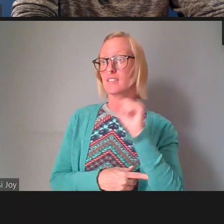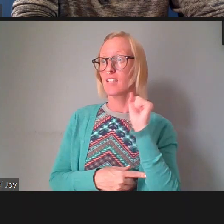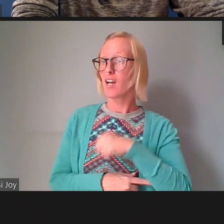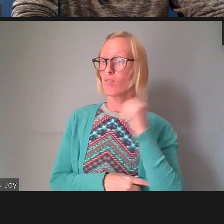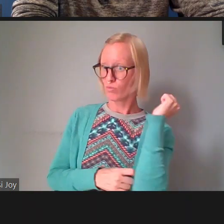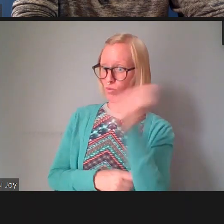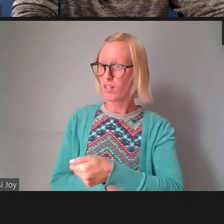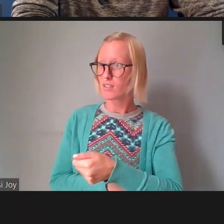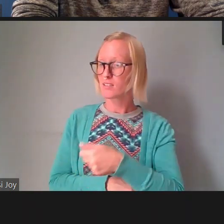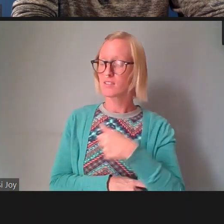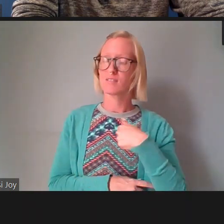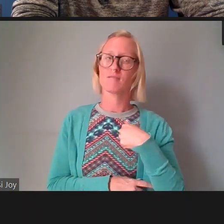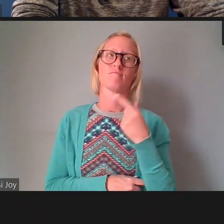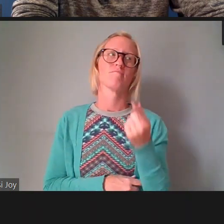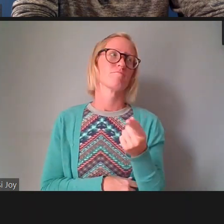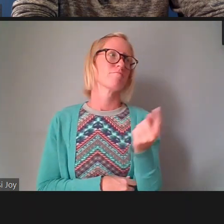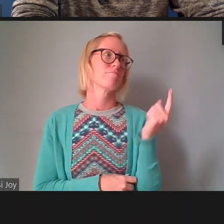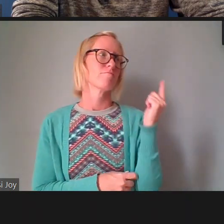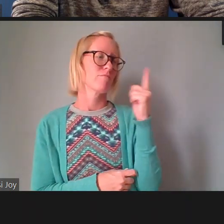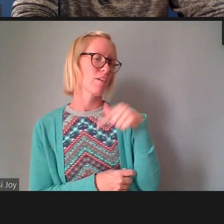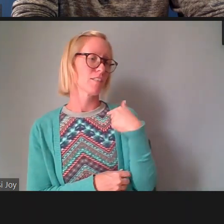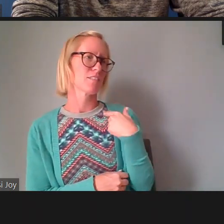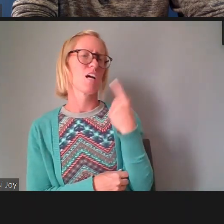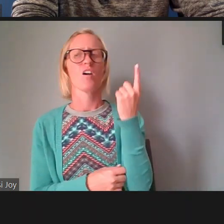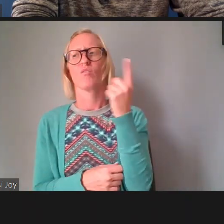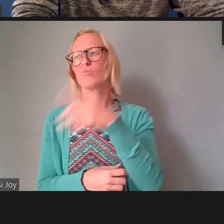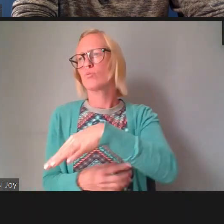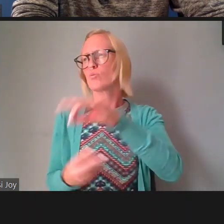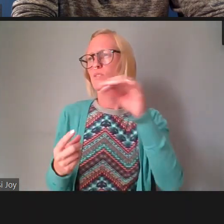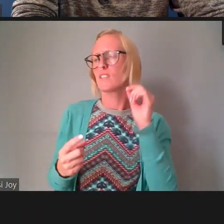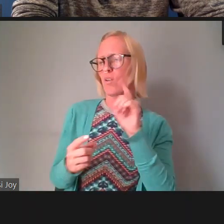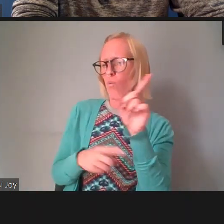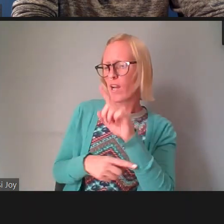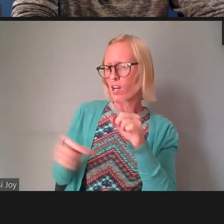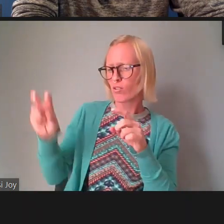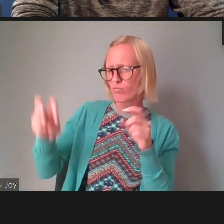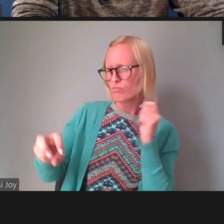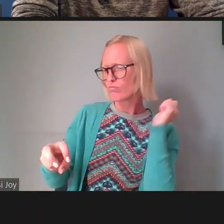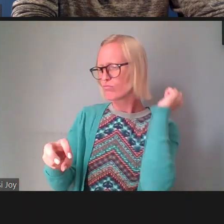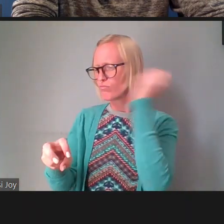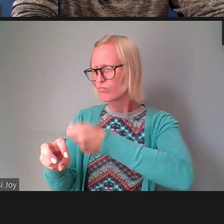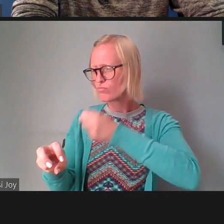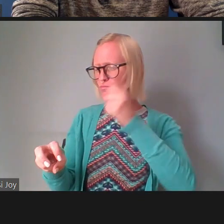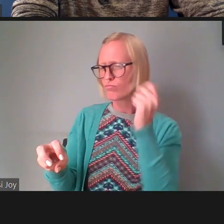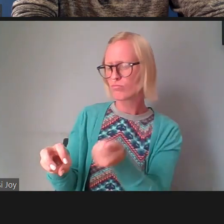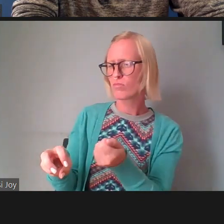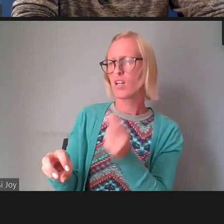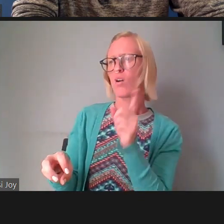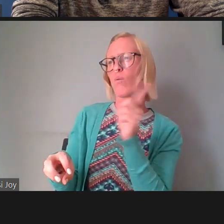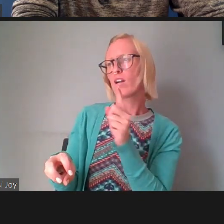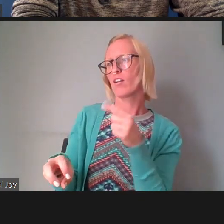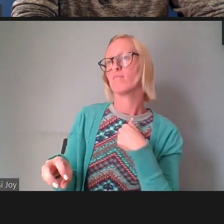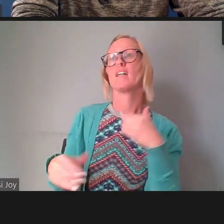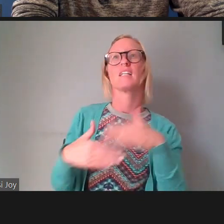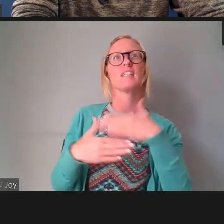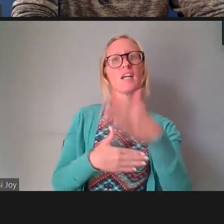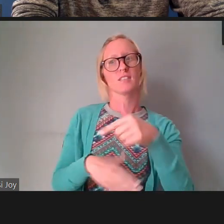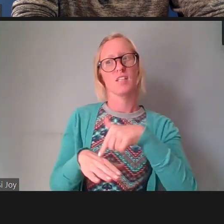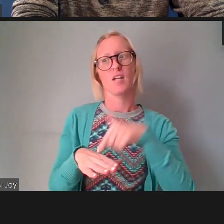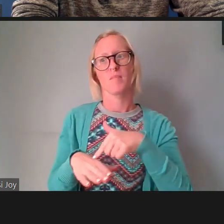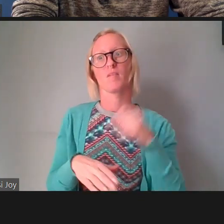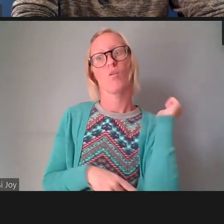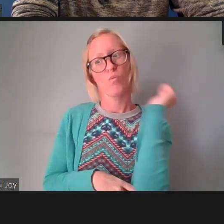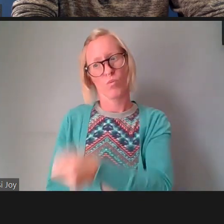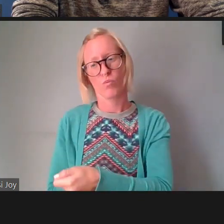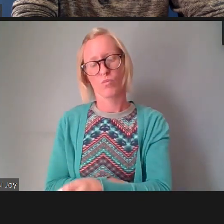they could not see his face. I was choosing a place. Next time. He snatched his knife out of the sheath and